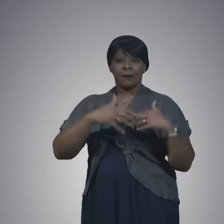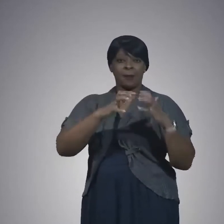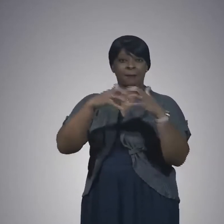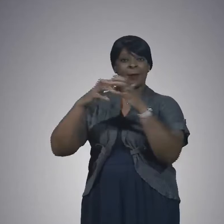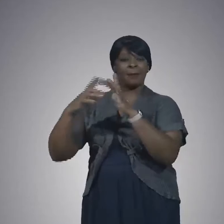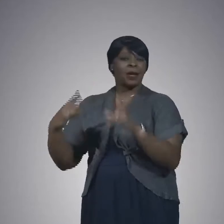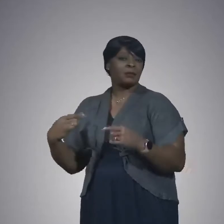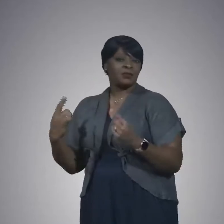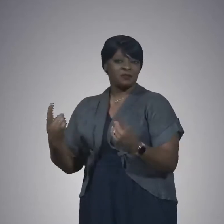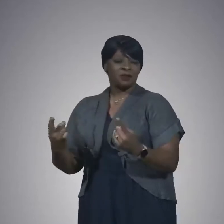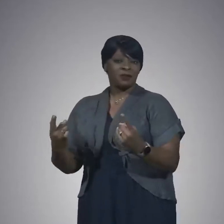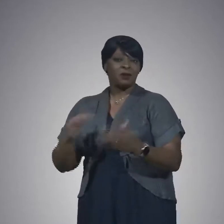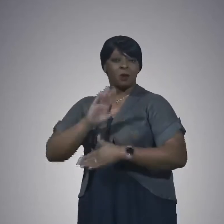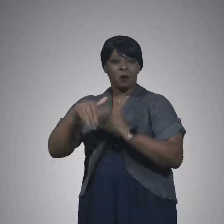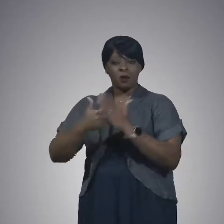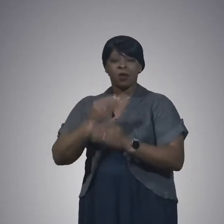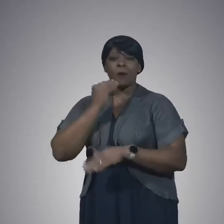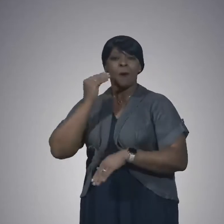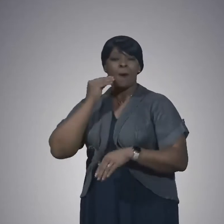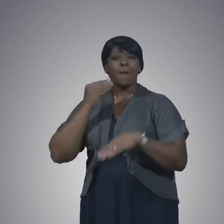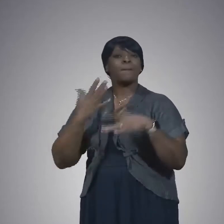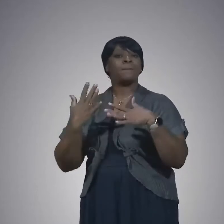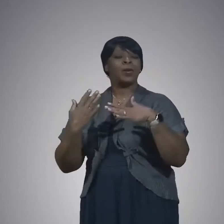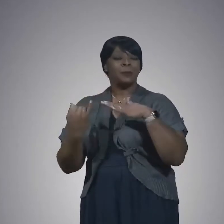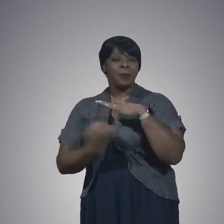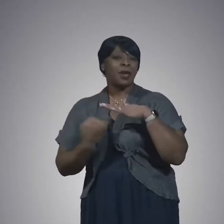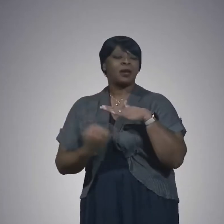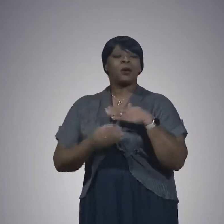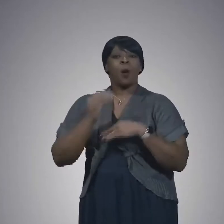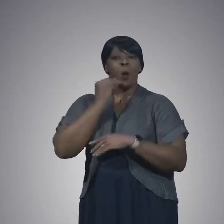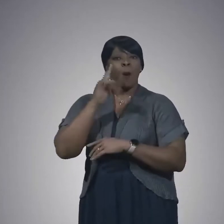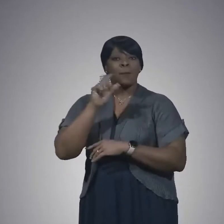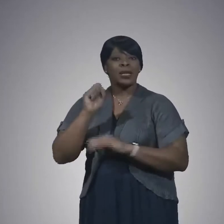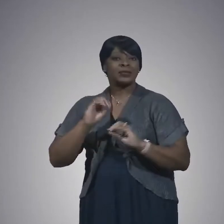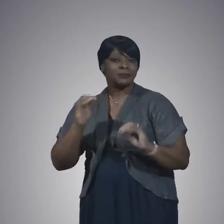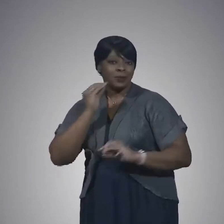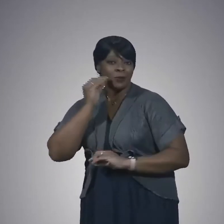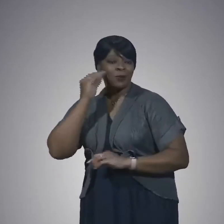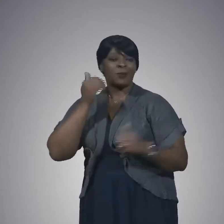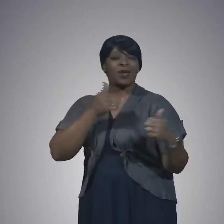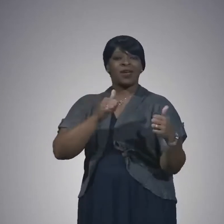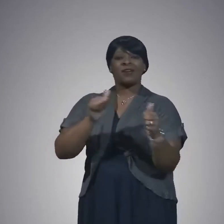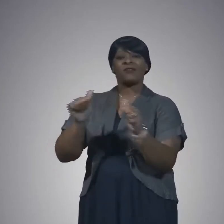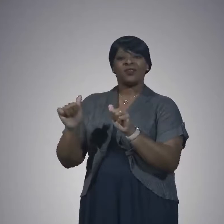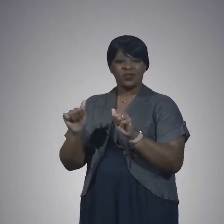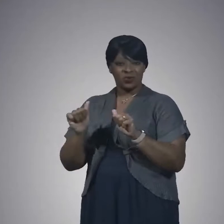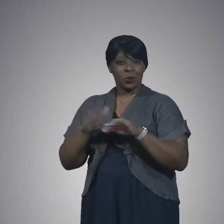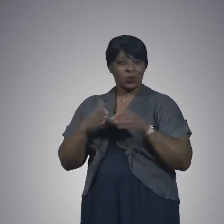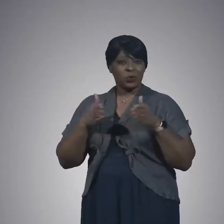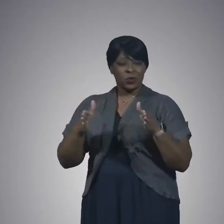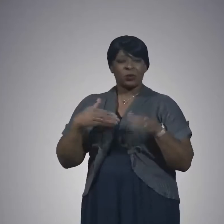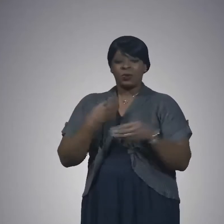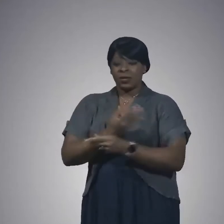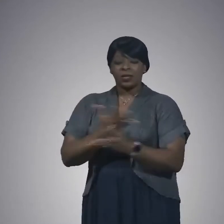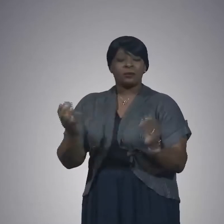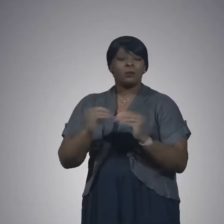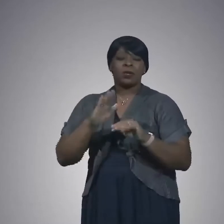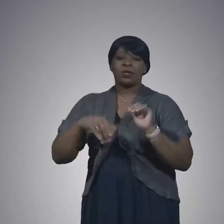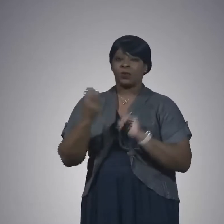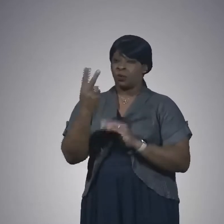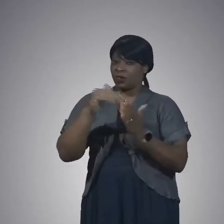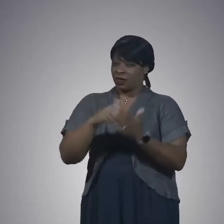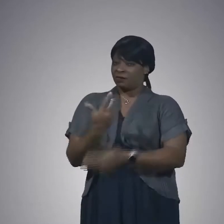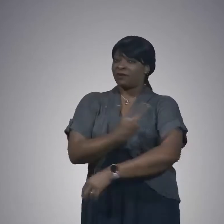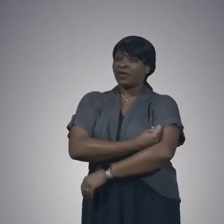pods, at all of our homebound and homeless efforts that we have underway, and we've given more than 12,000